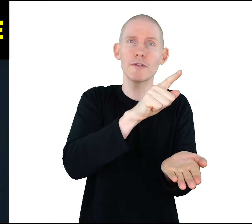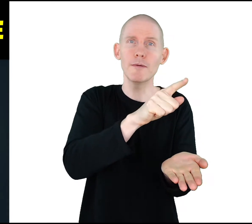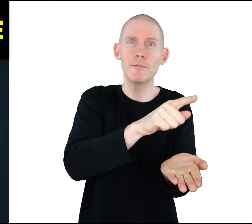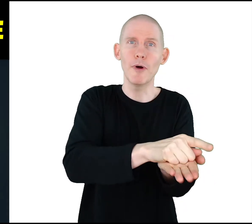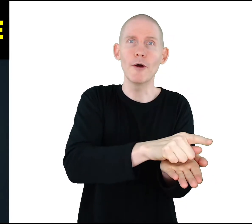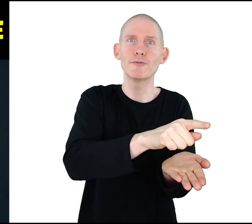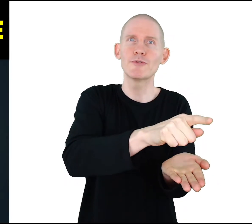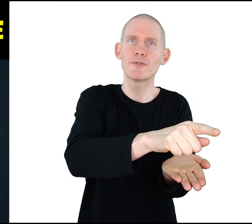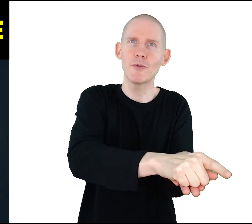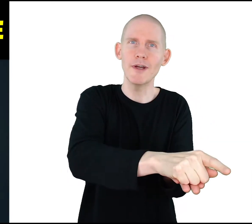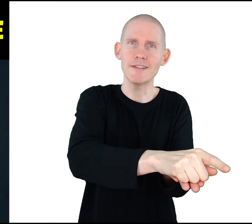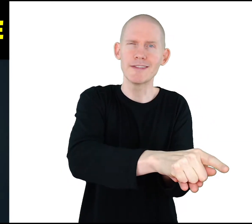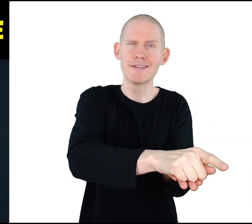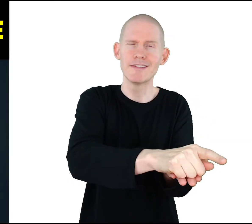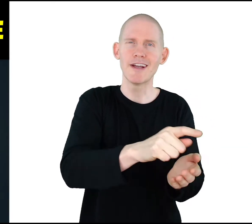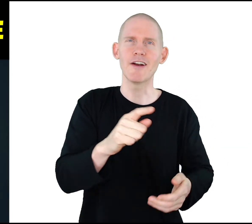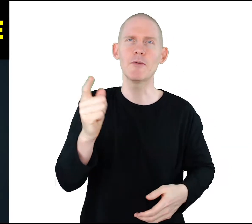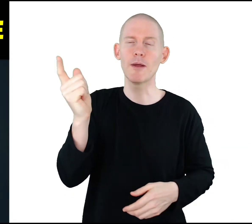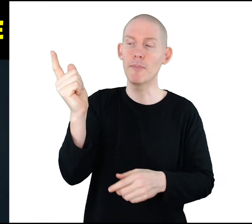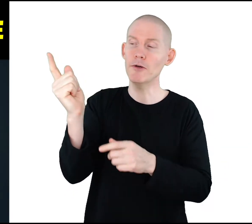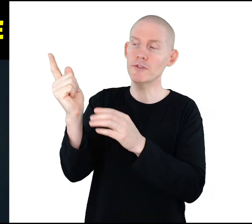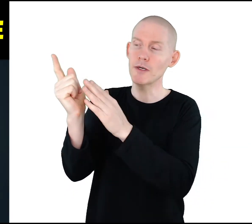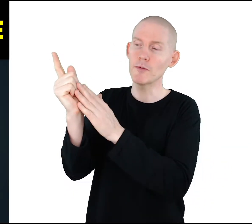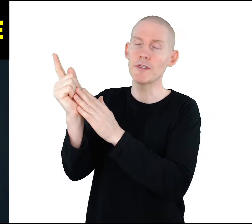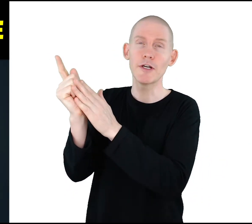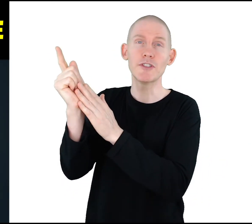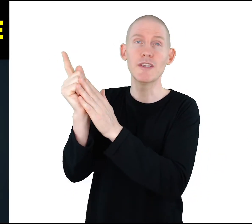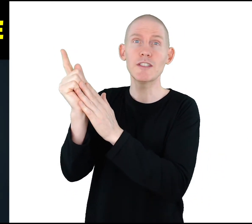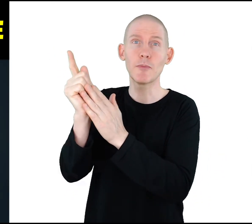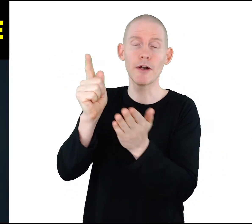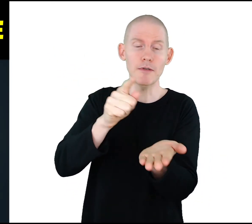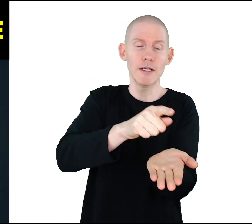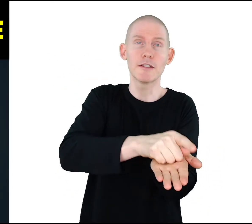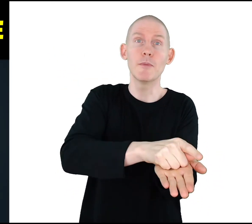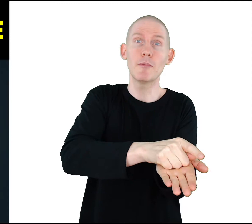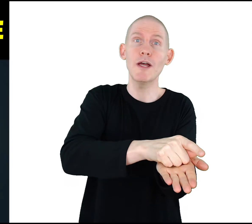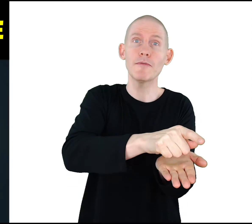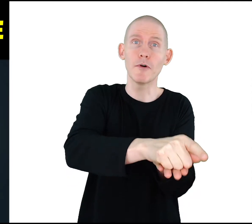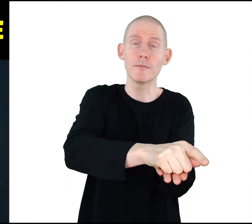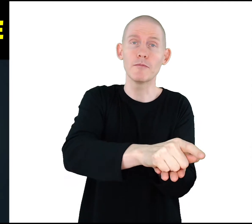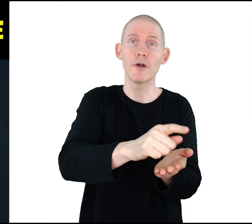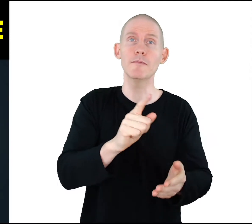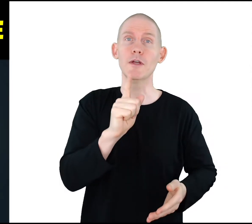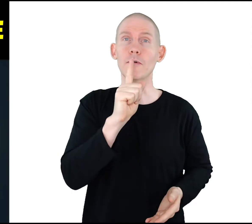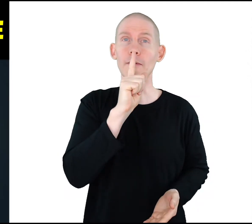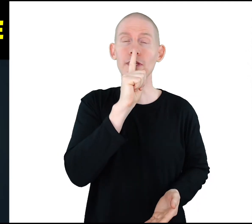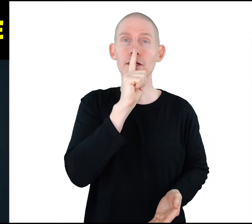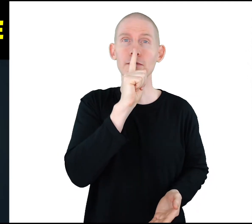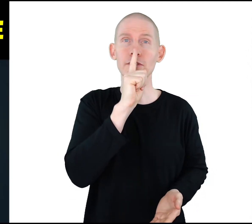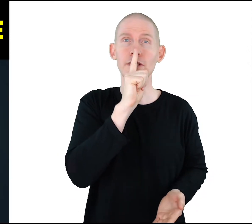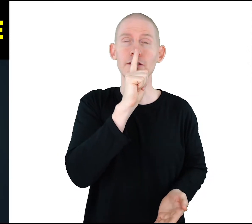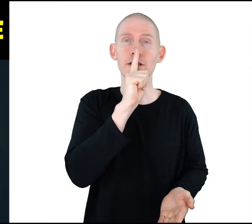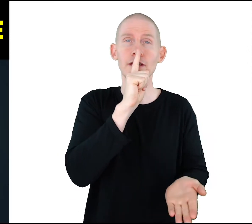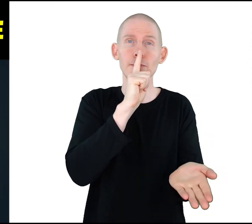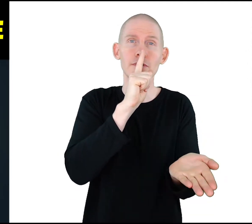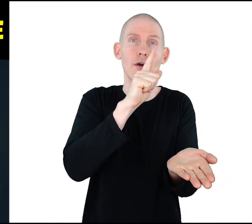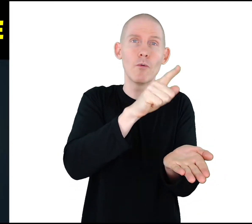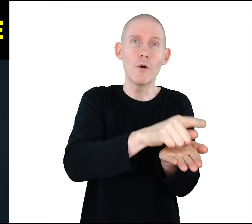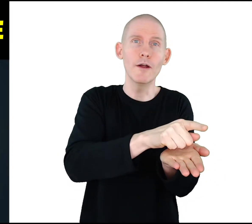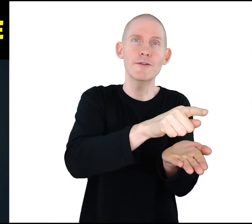and bounce twice. All right, when I'm bouncing, I'm going to be touching this part to my platform, right? When I'm here, just touching the lips, 1,